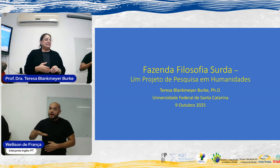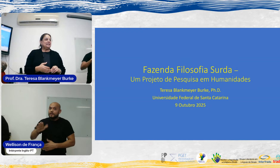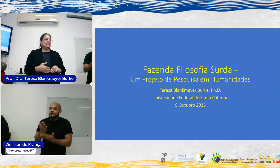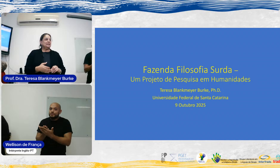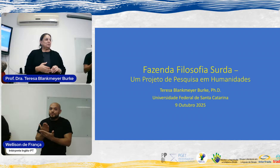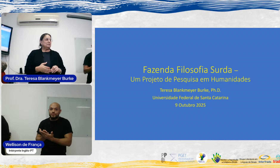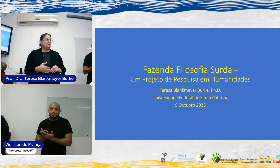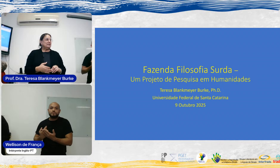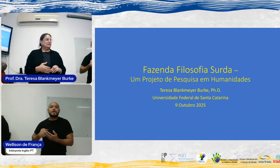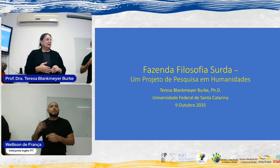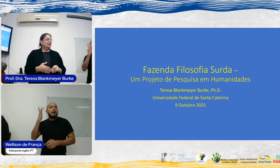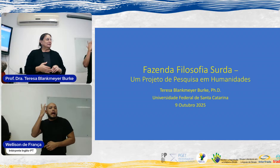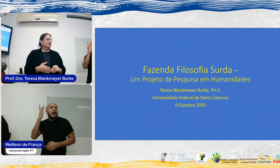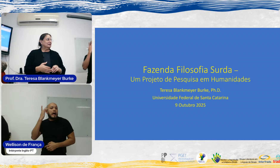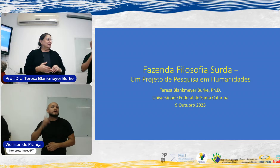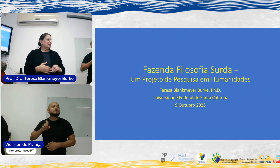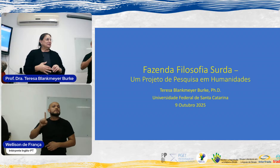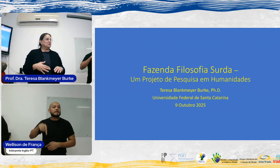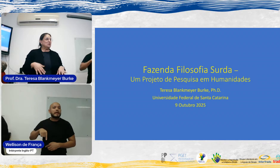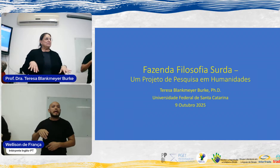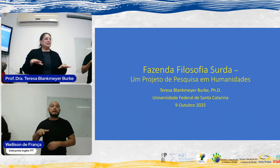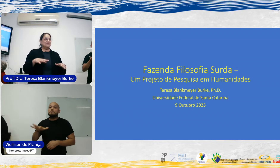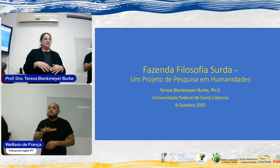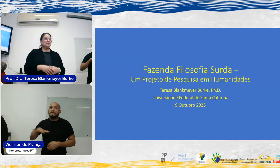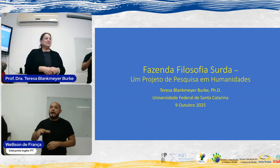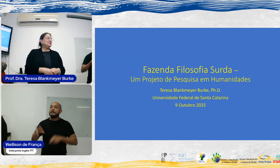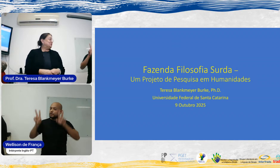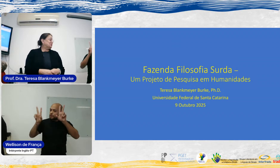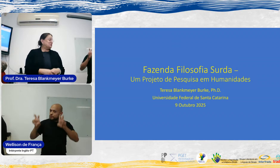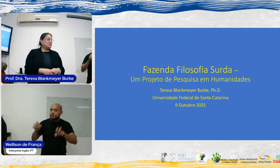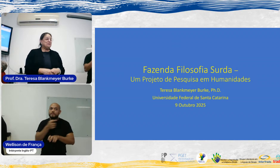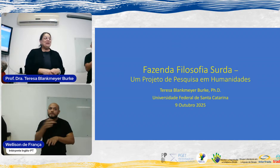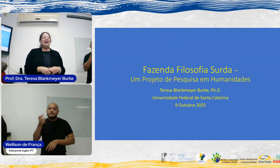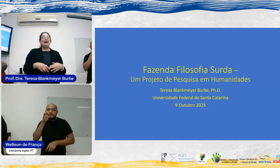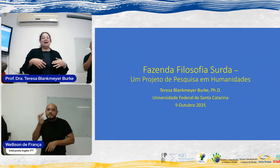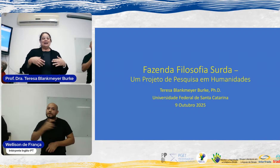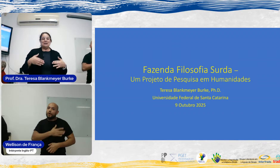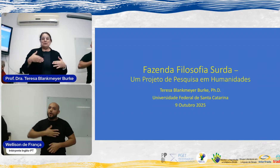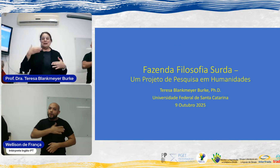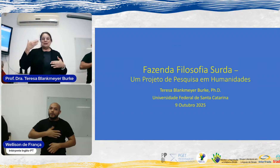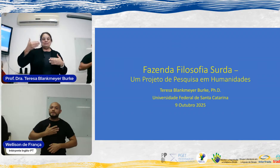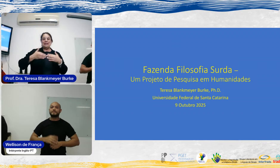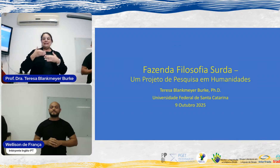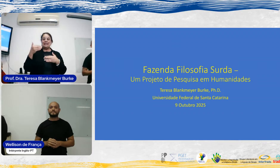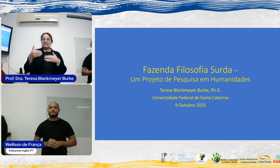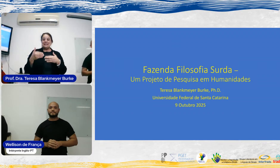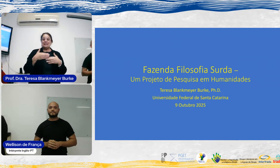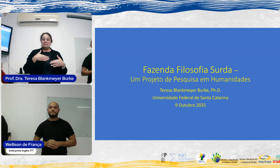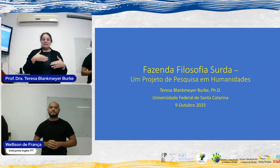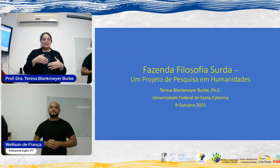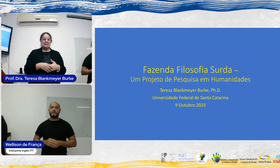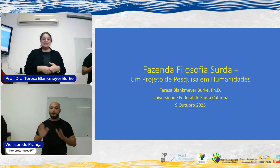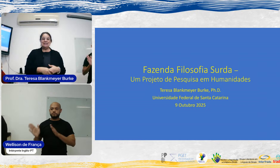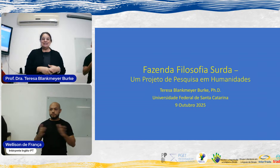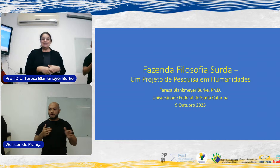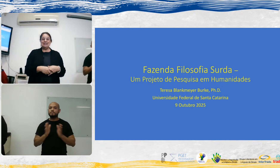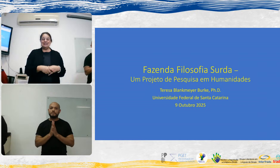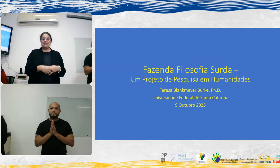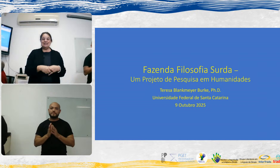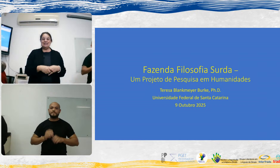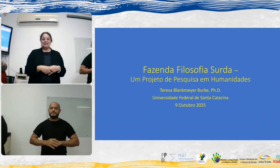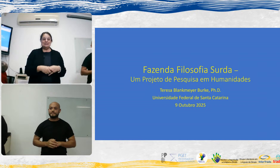I think it will be an area topic of interest to you. Next slide, please.